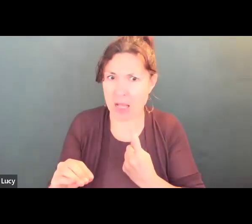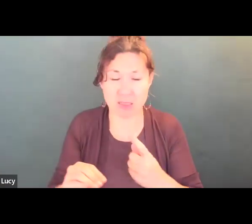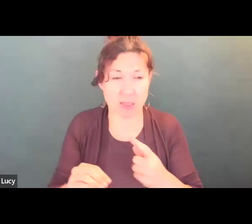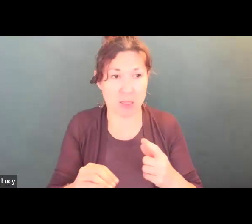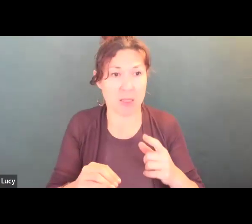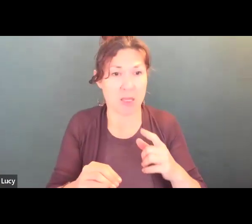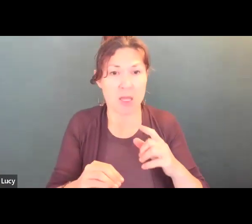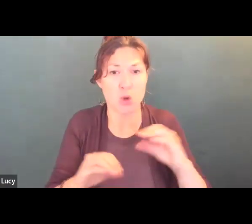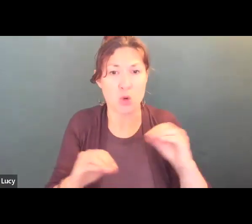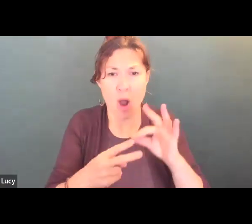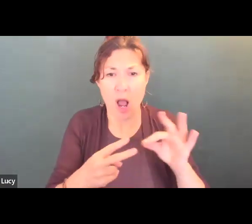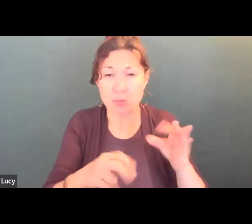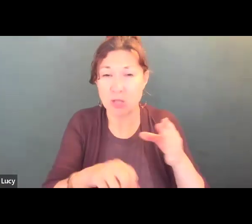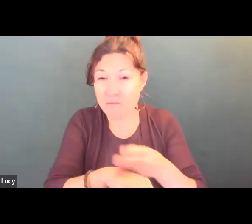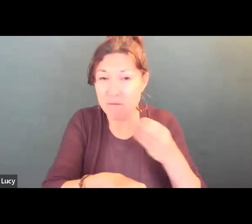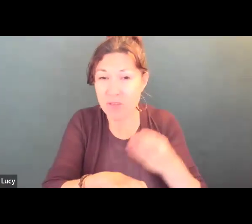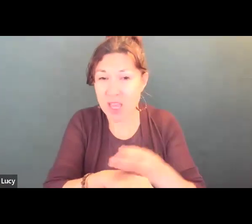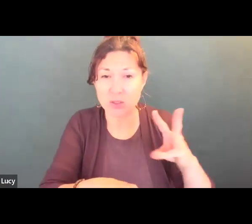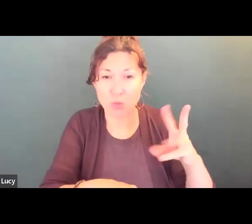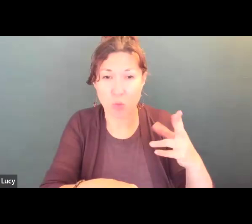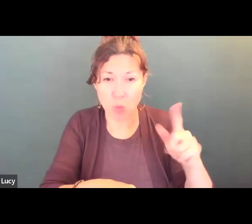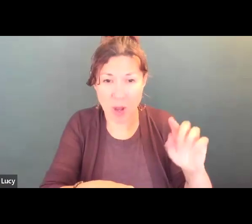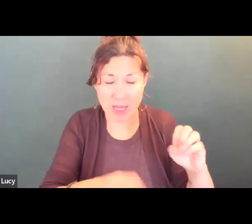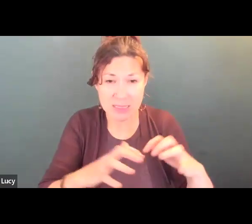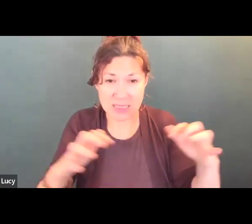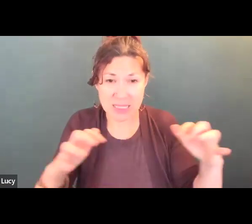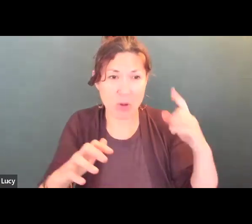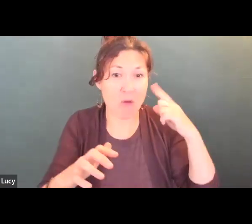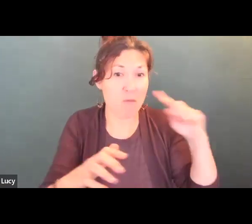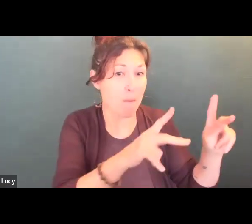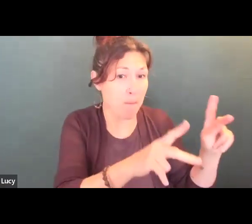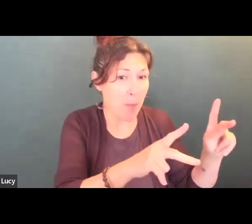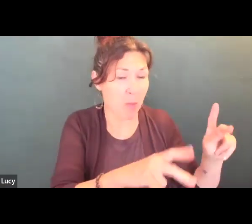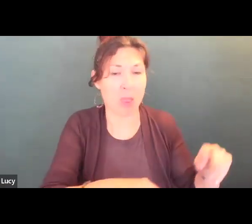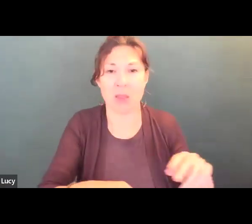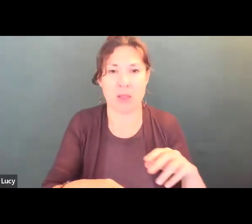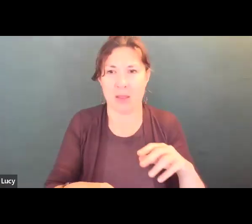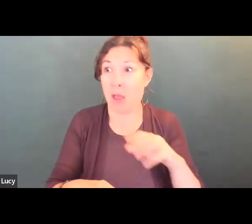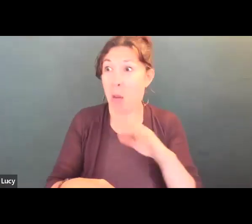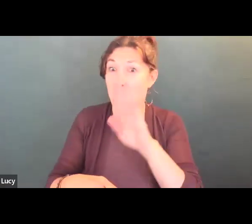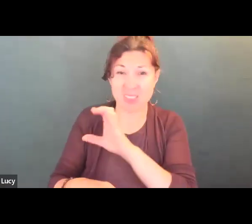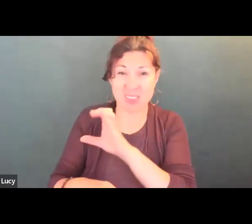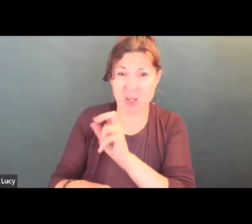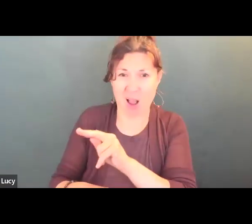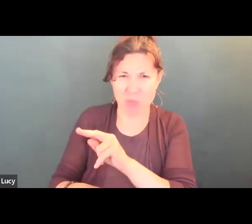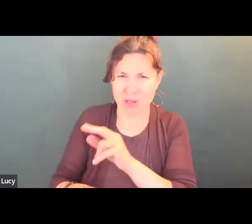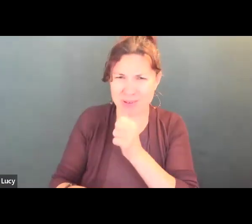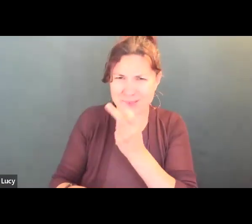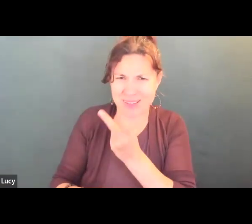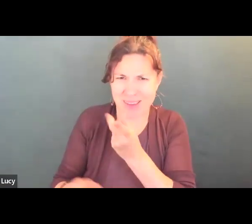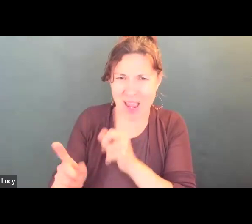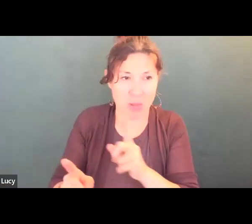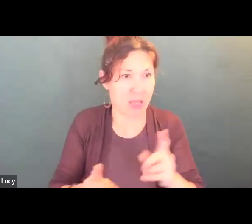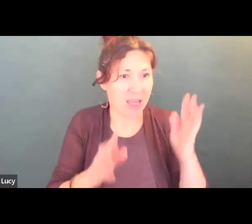White Stadium as a public stadium. This would never happen on the Boston Common. It absolutely shouldn't happen in